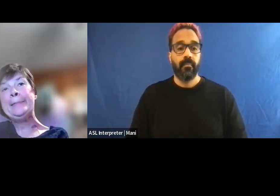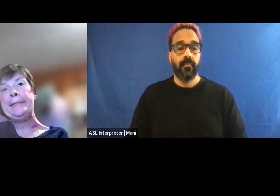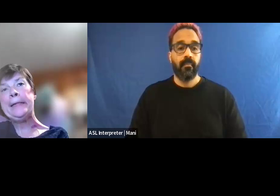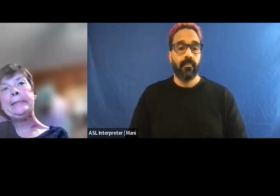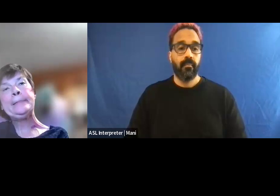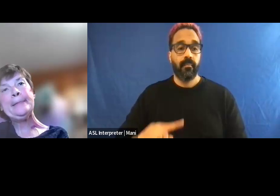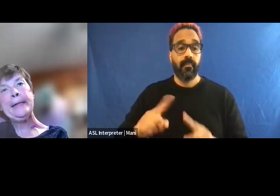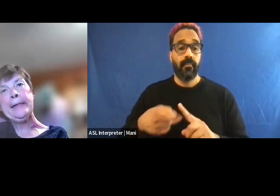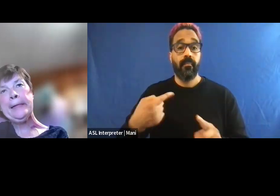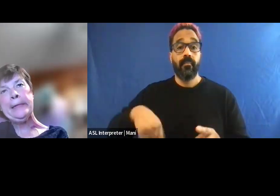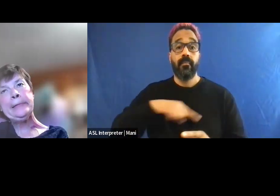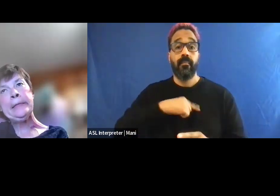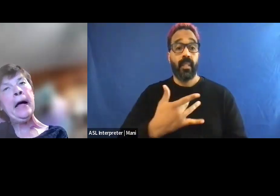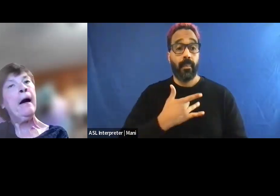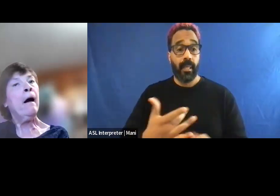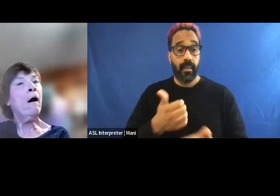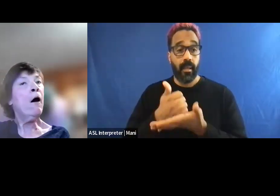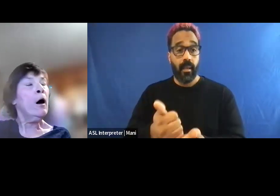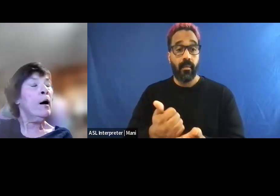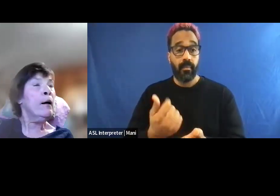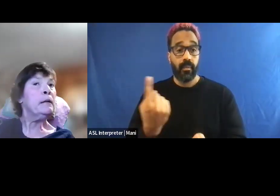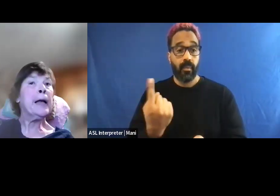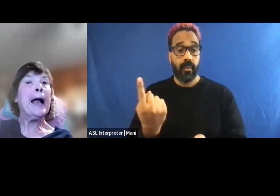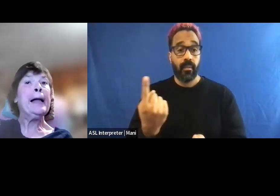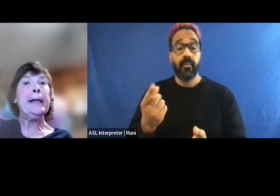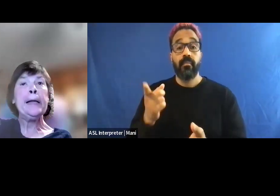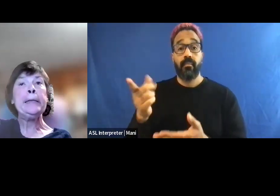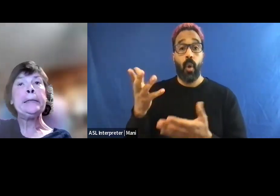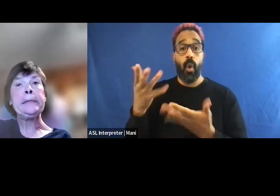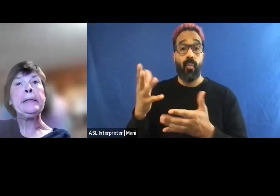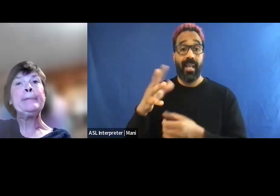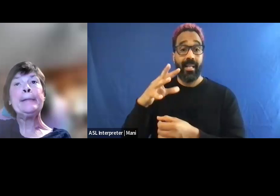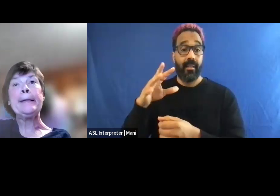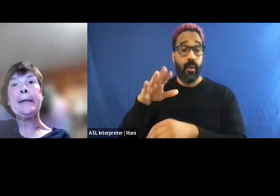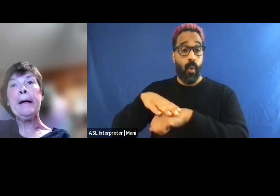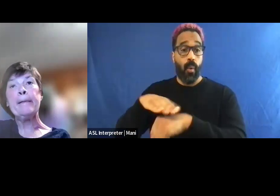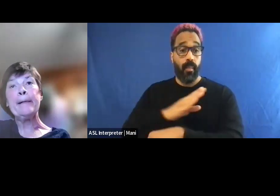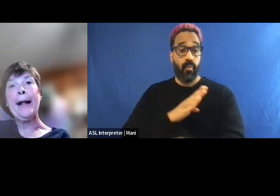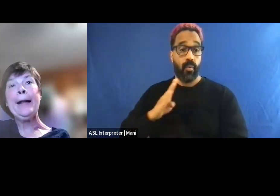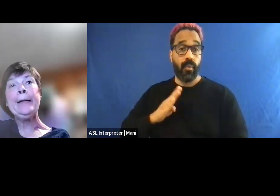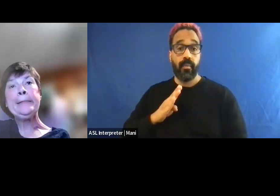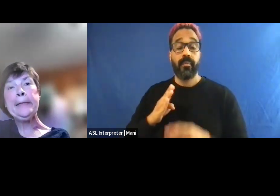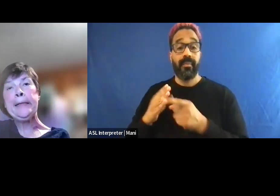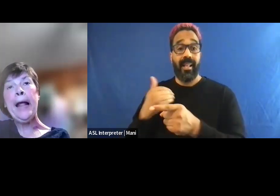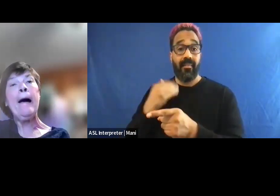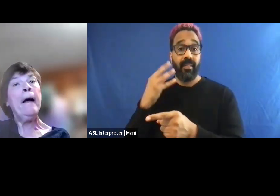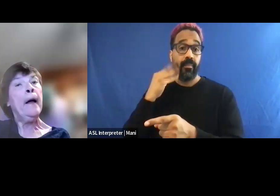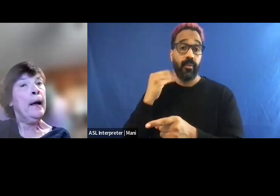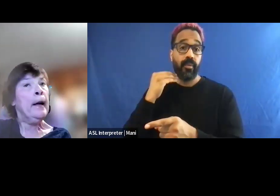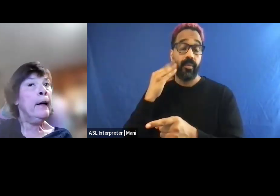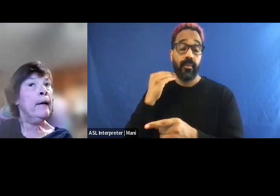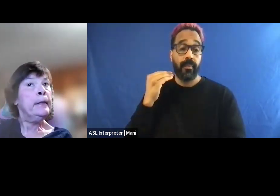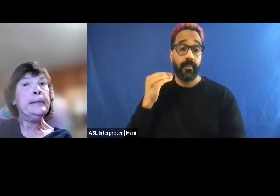with lived experience. That is a super way to